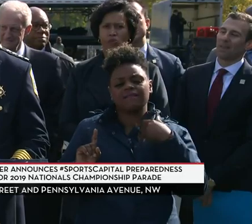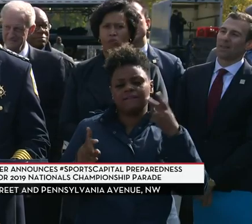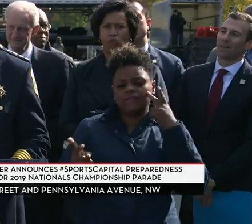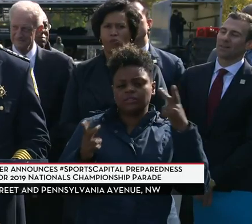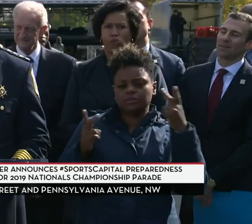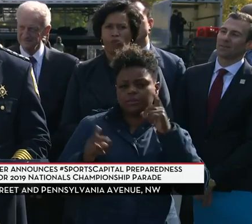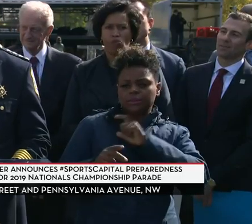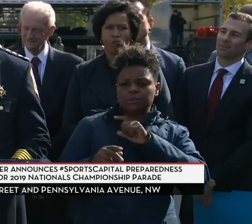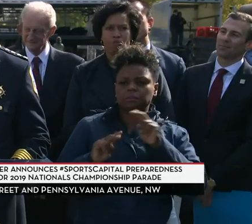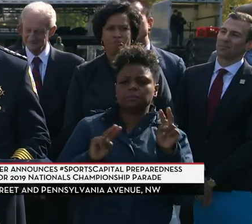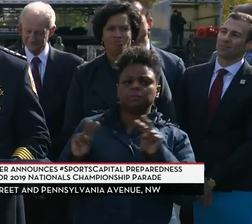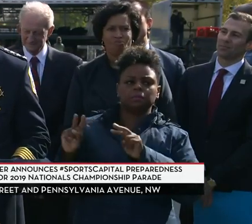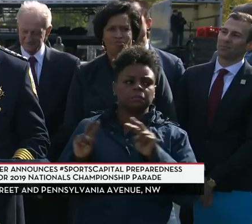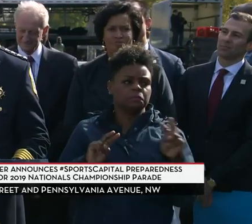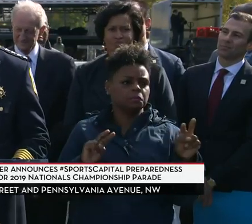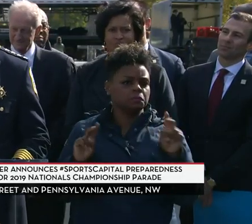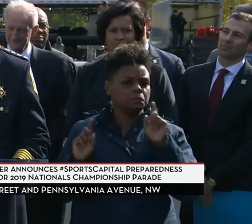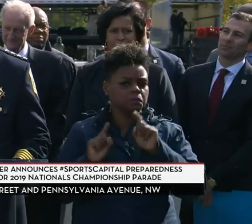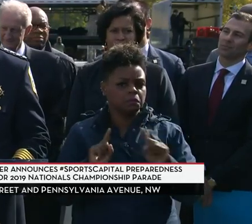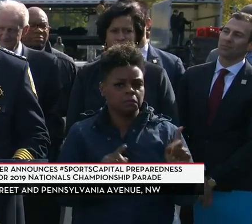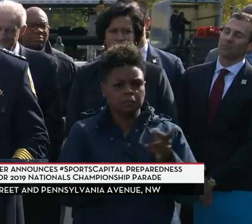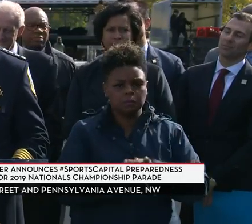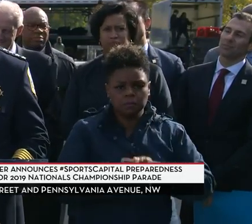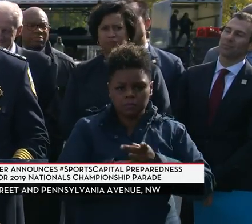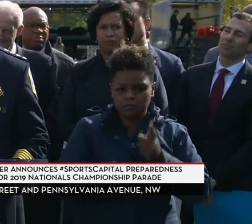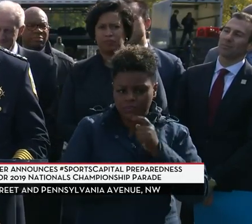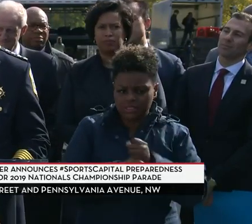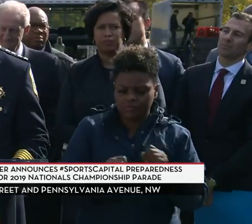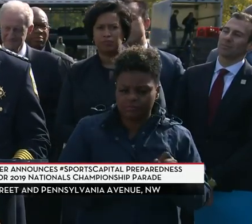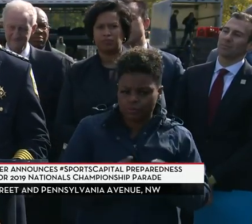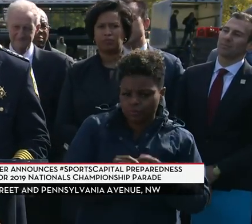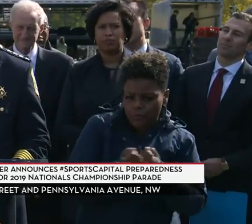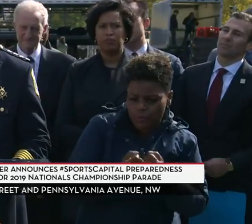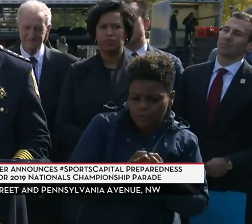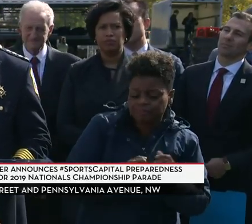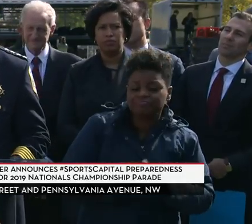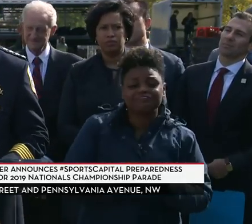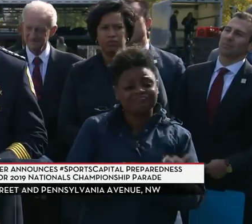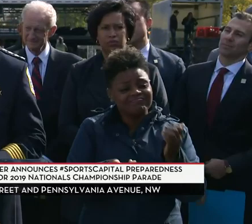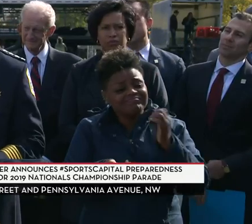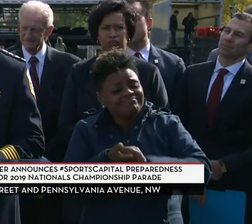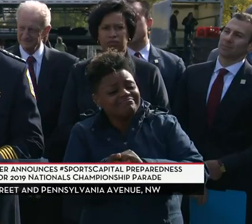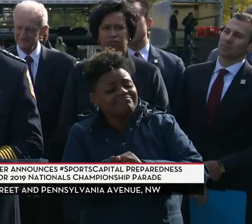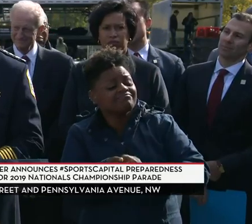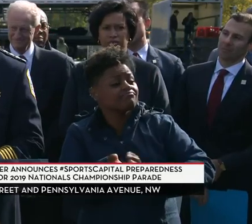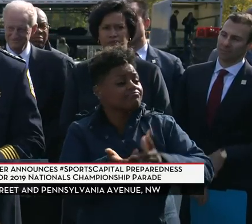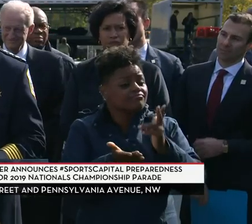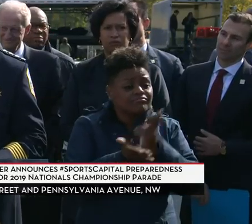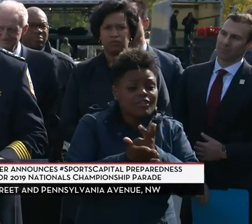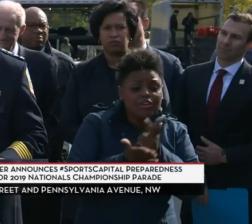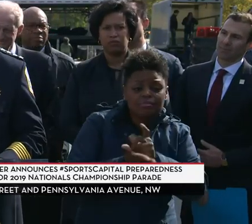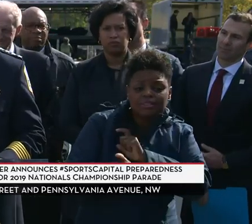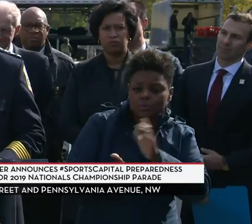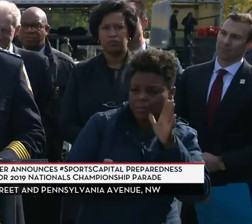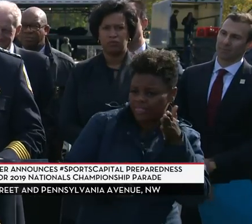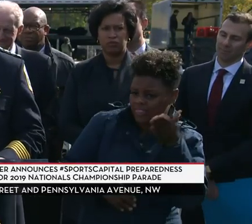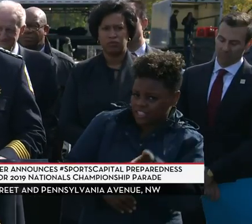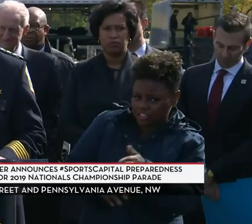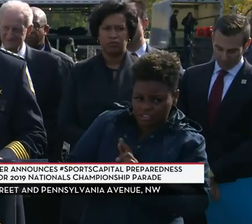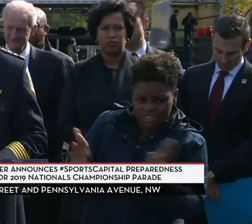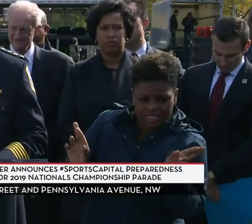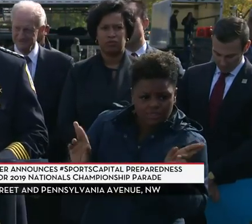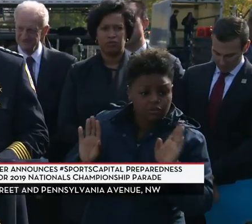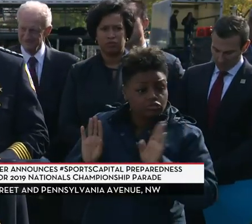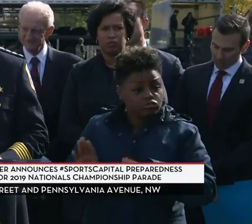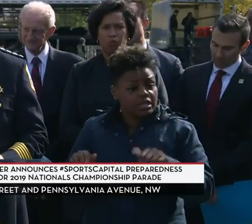Police present, as well as our partners from Capitol and Park Police. So to have the young children know to go up to a